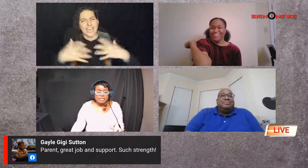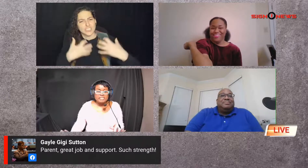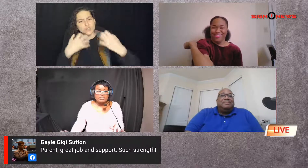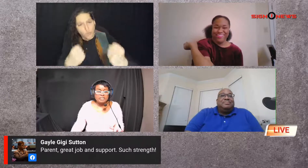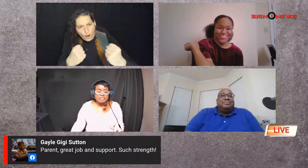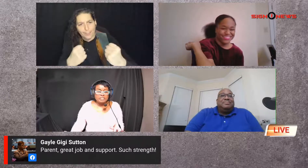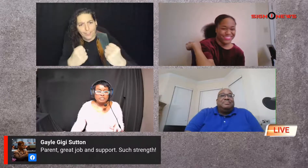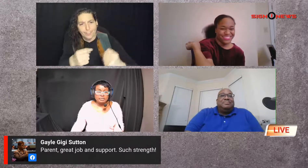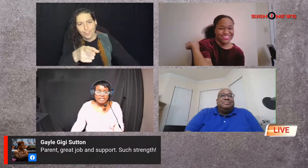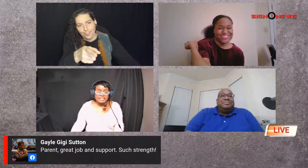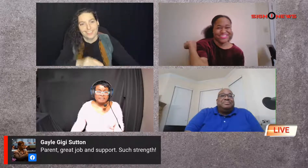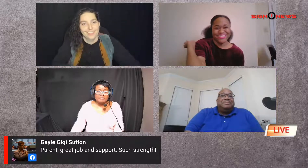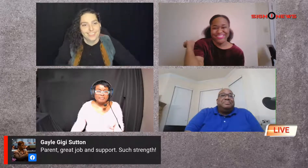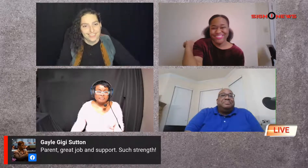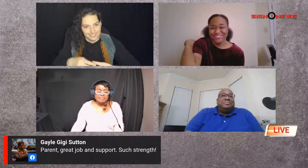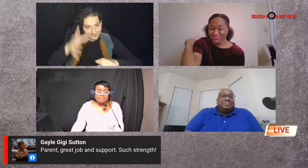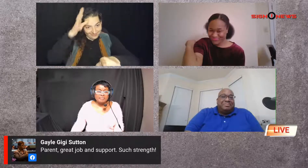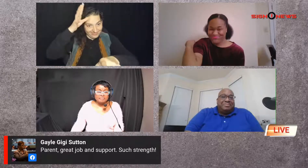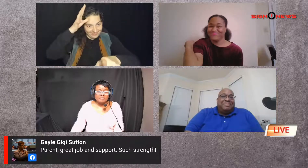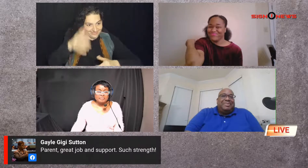and support. Such strength."